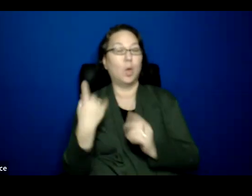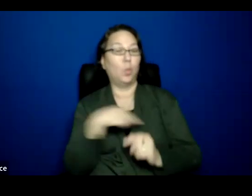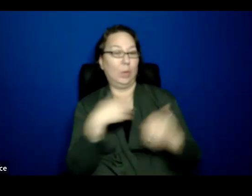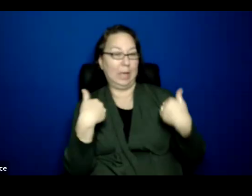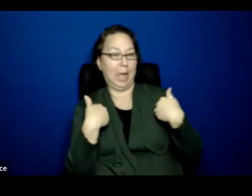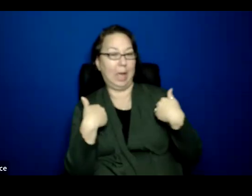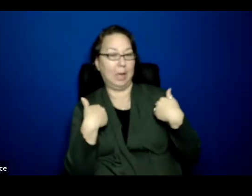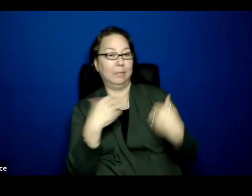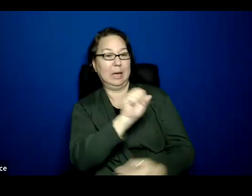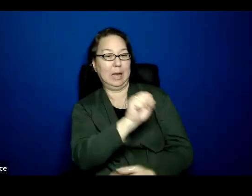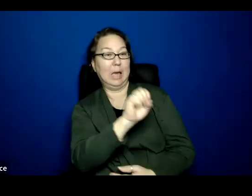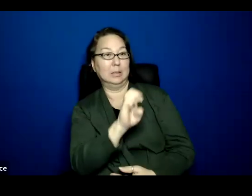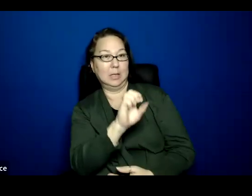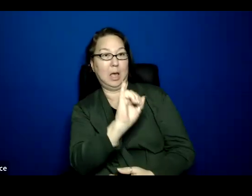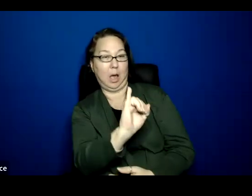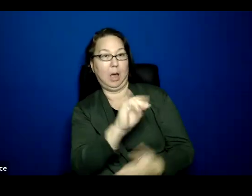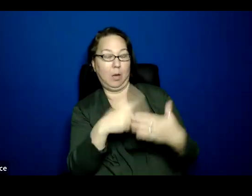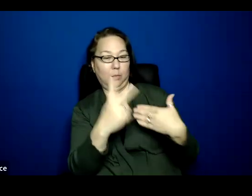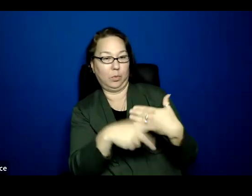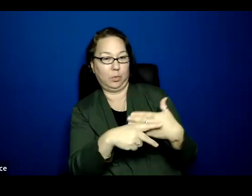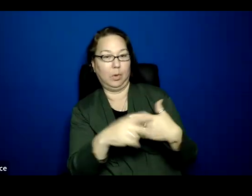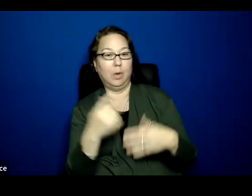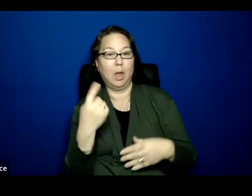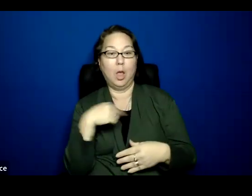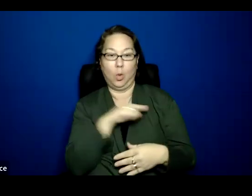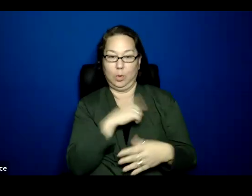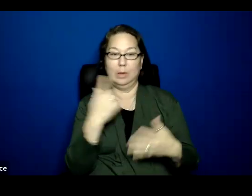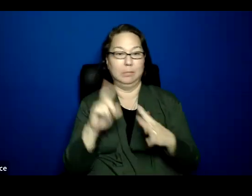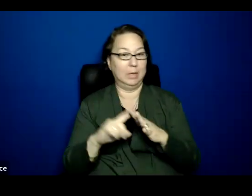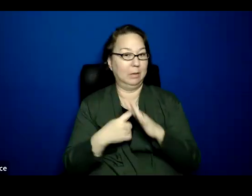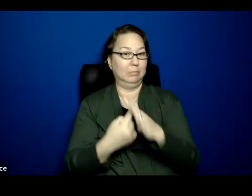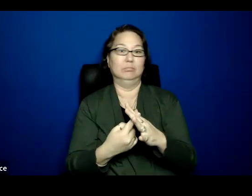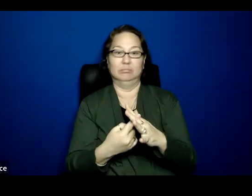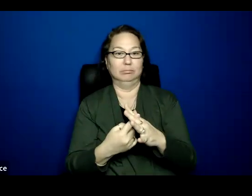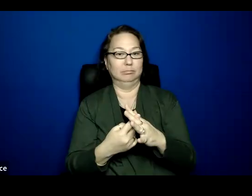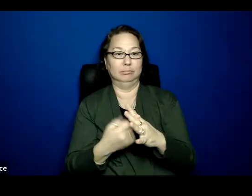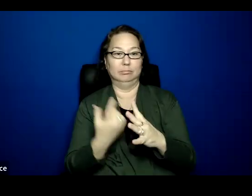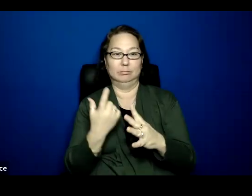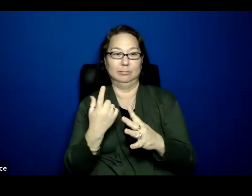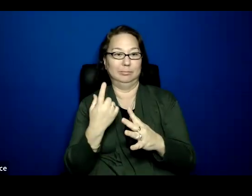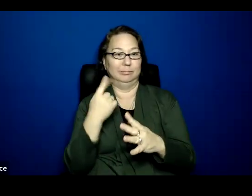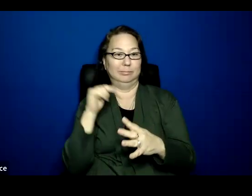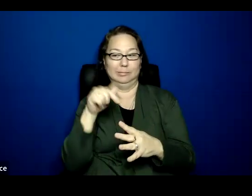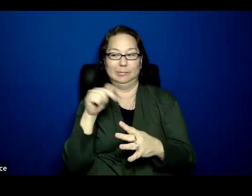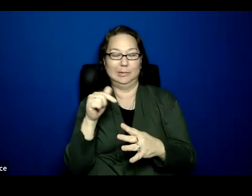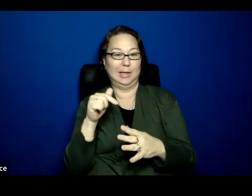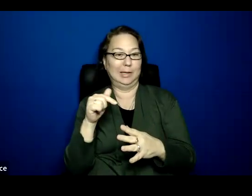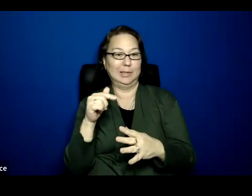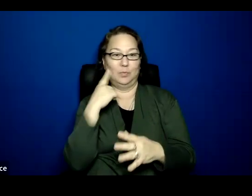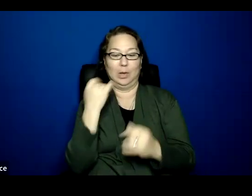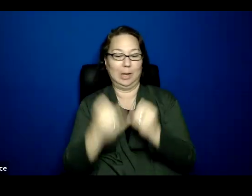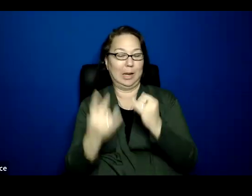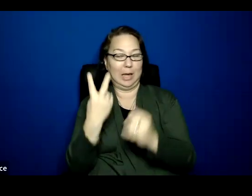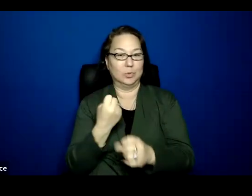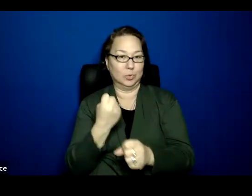implementing inclusion SEI program for the last 2 years, right? Yes, and even